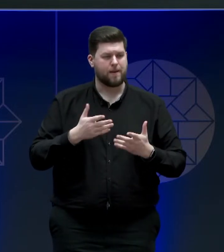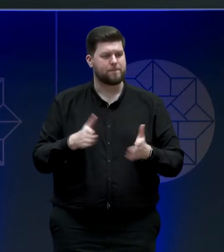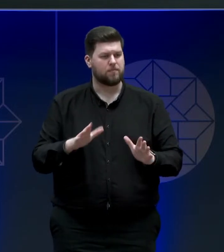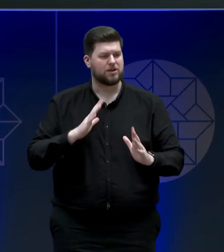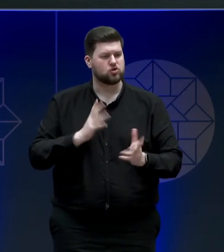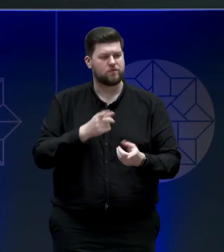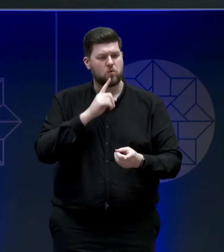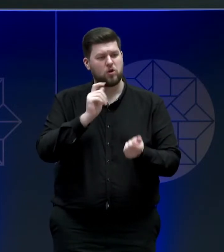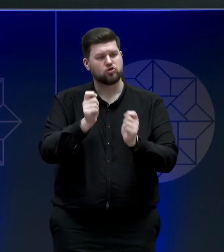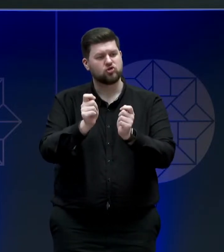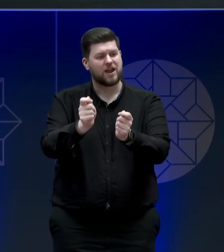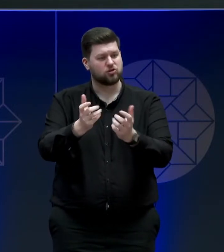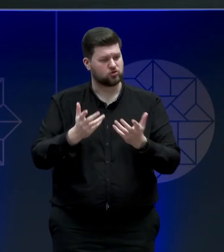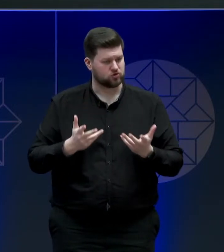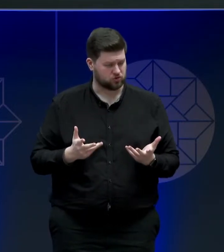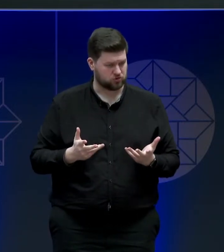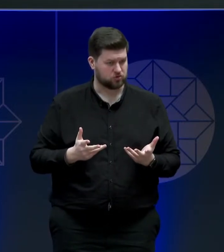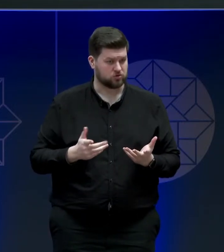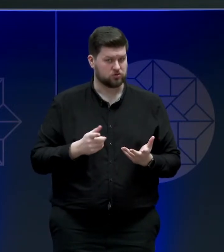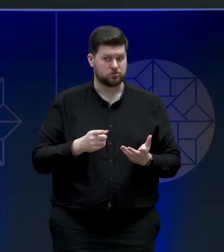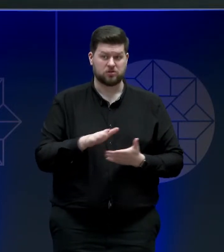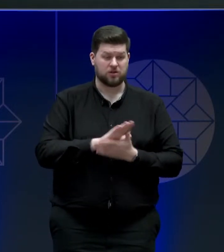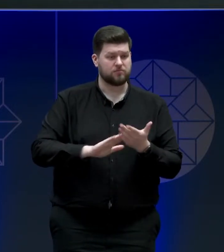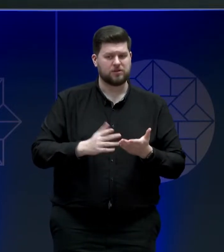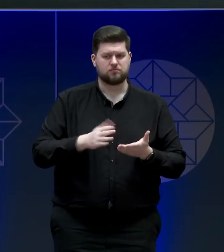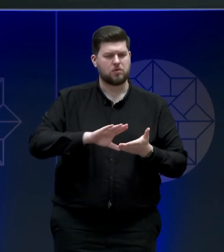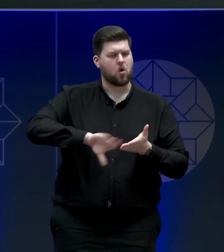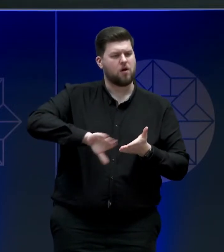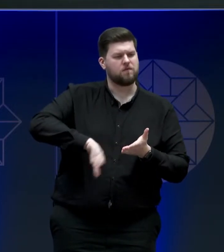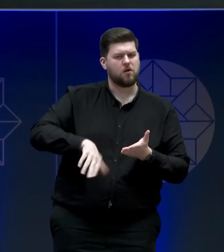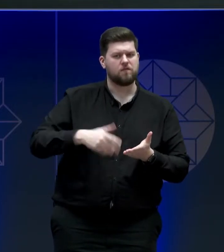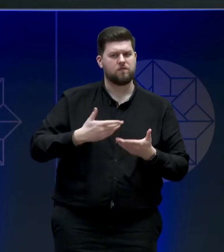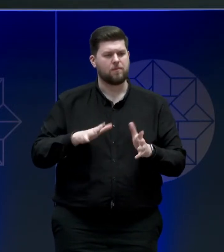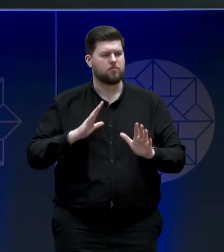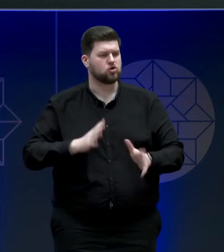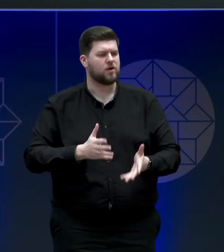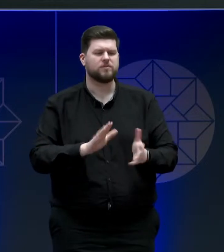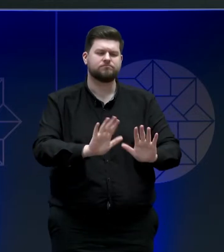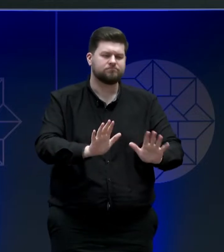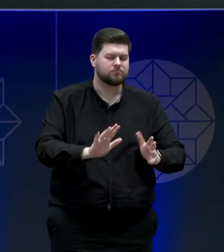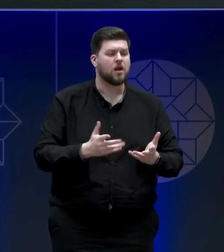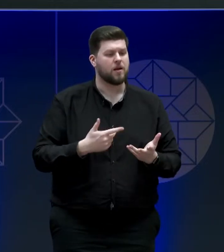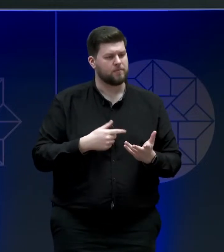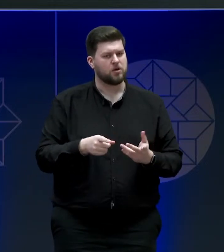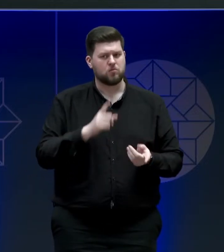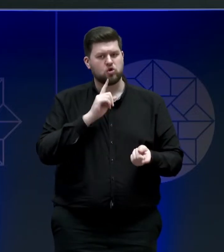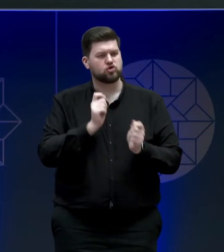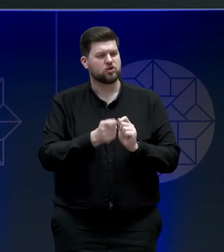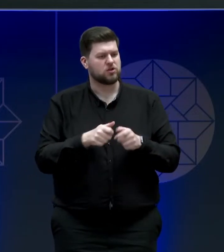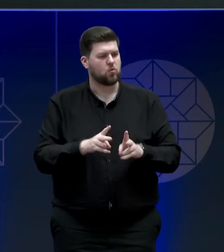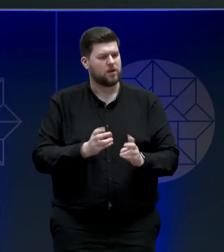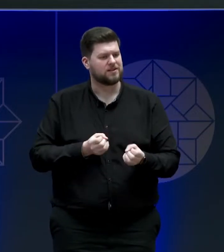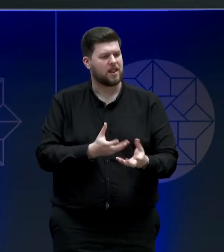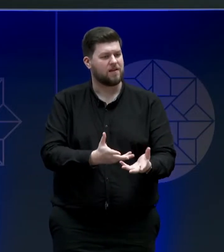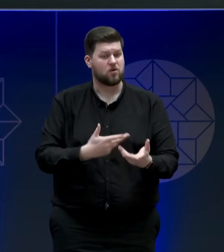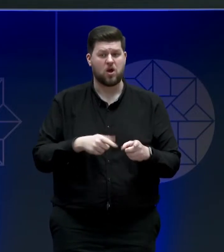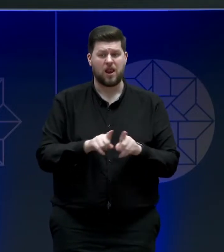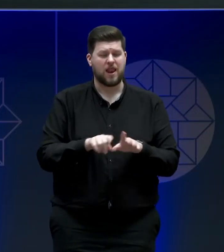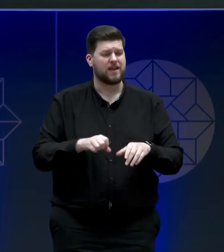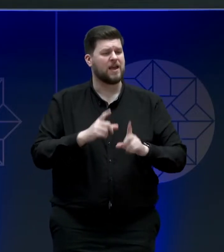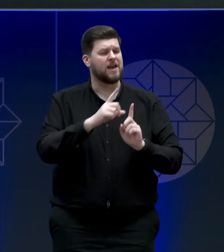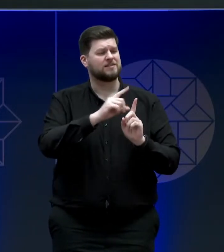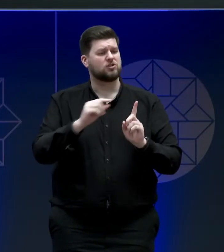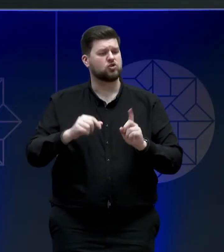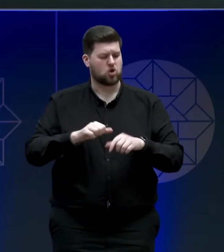we require, but we might get them differently. So if you take, for example, the digital dermatology service. Now, if you have